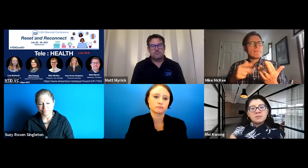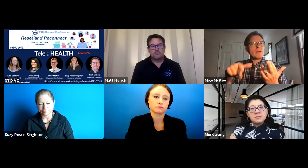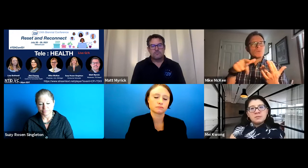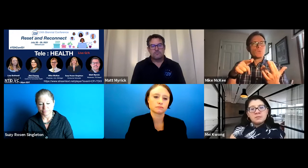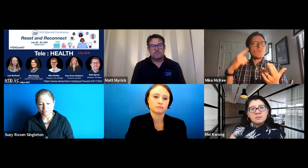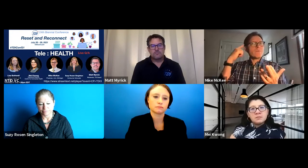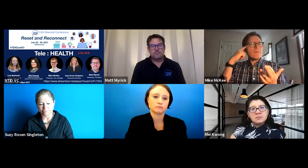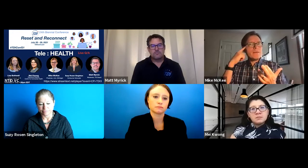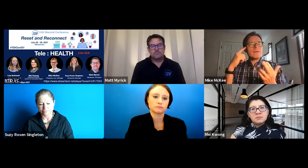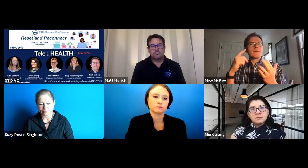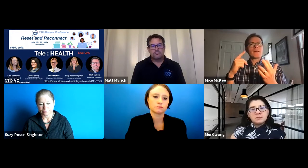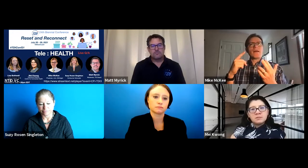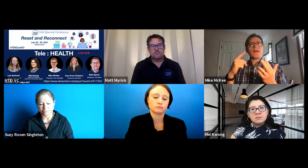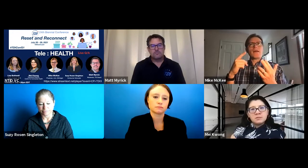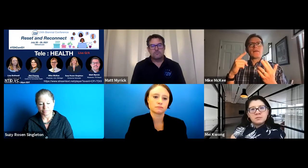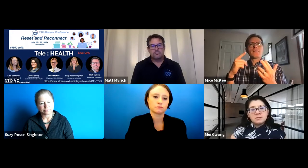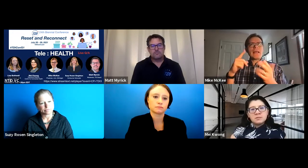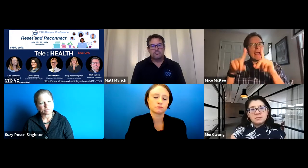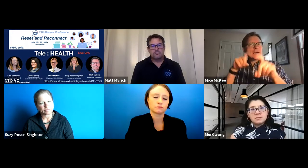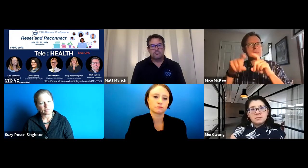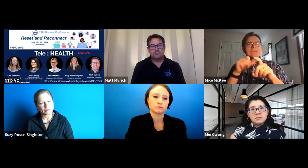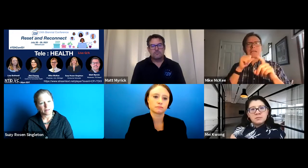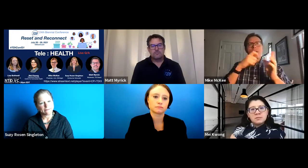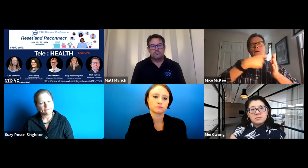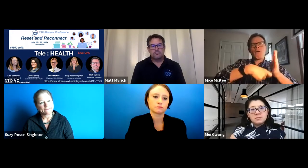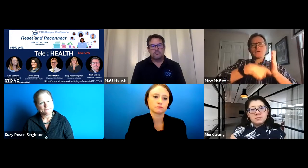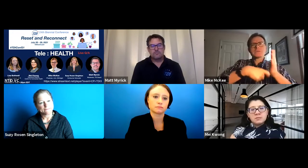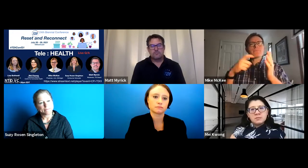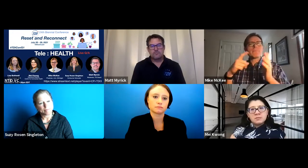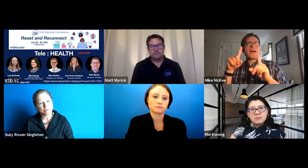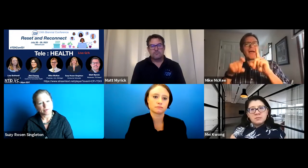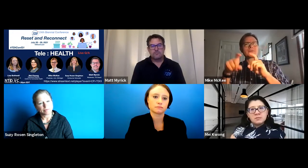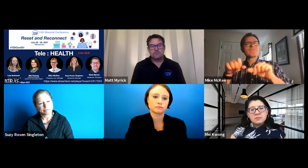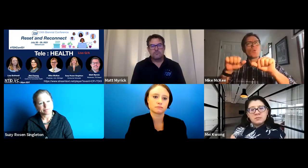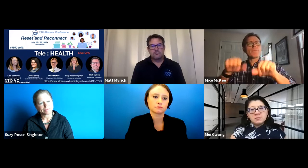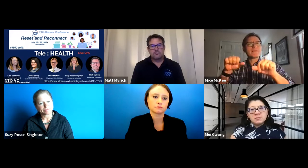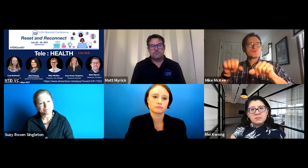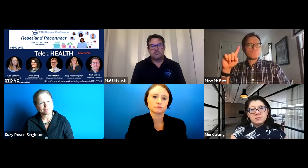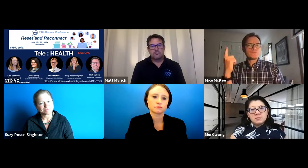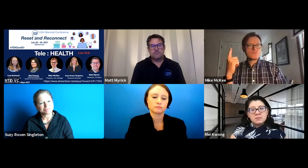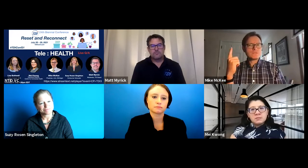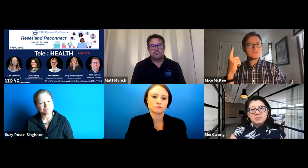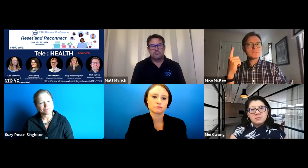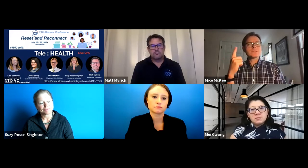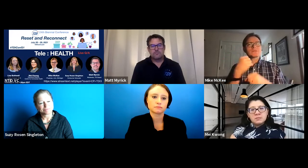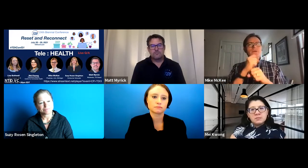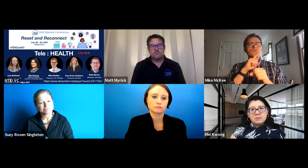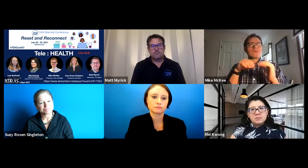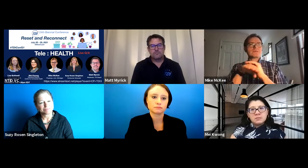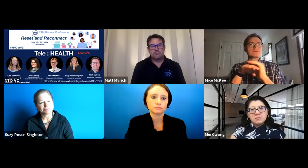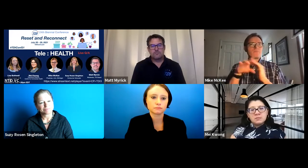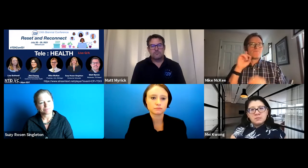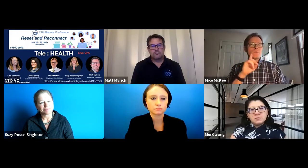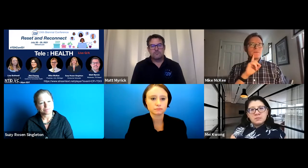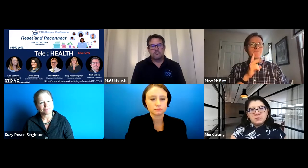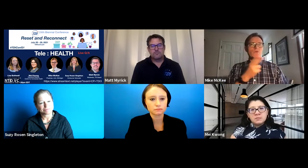secure. And I would recommend that we think about the questions to ask. And one of those questions is not really the cost.